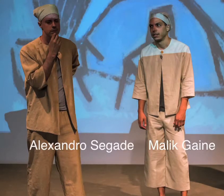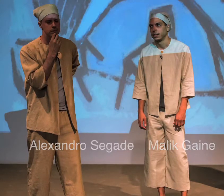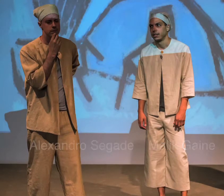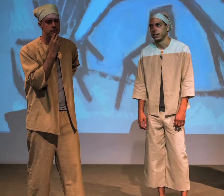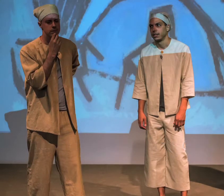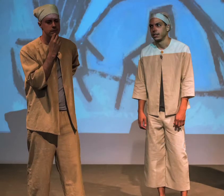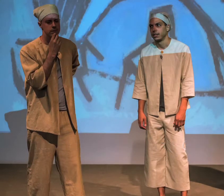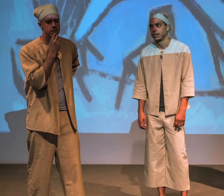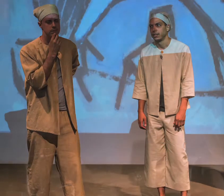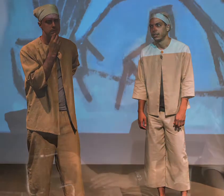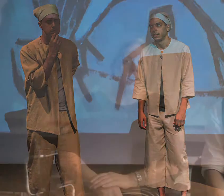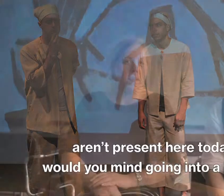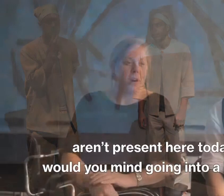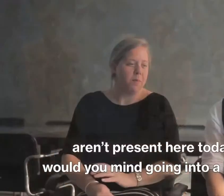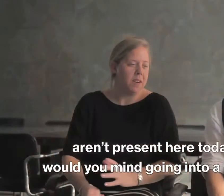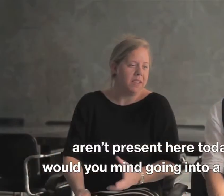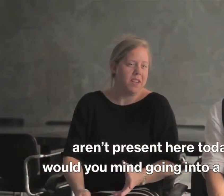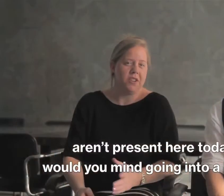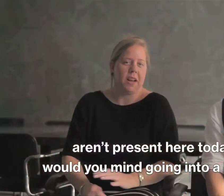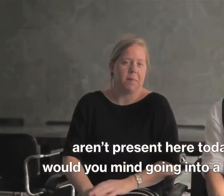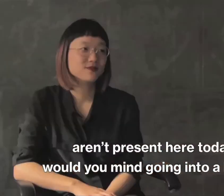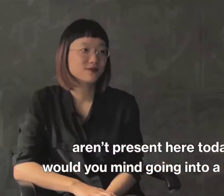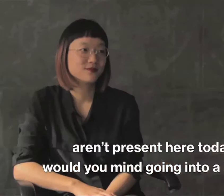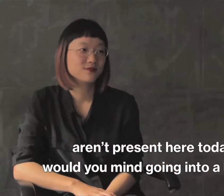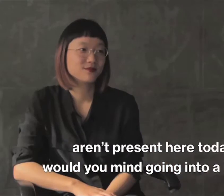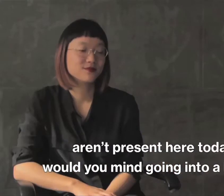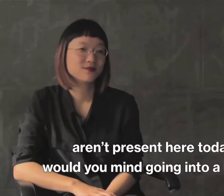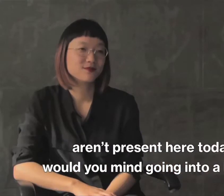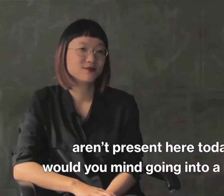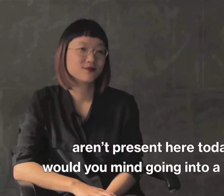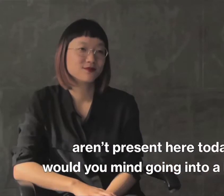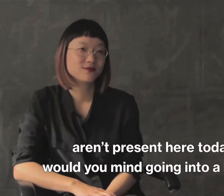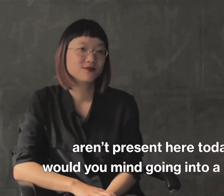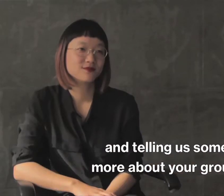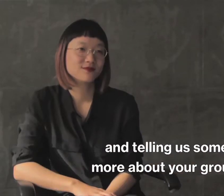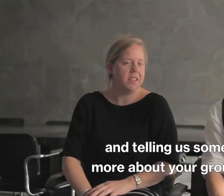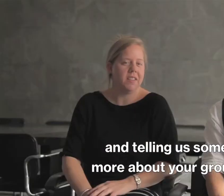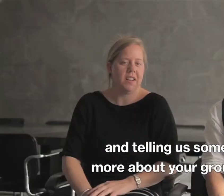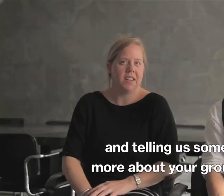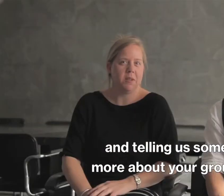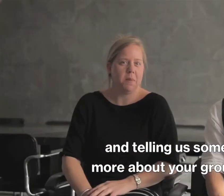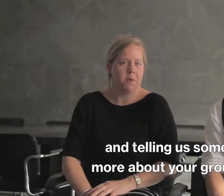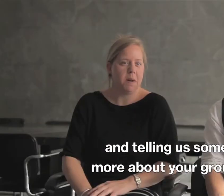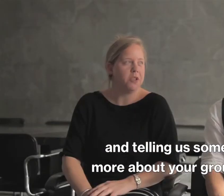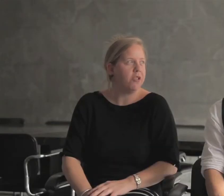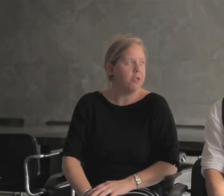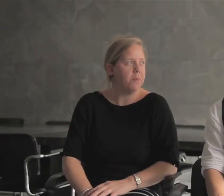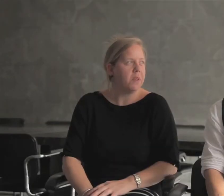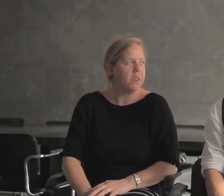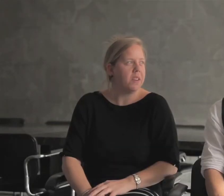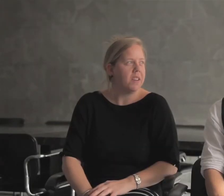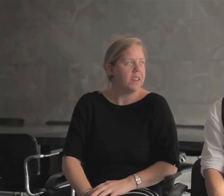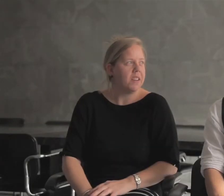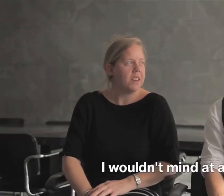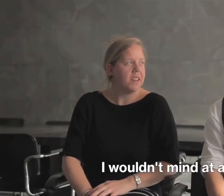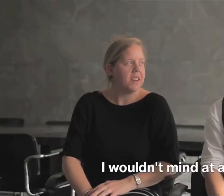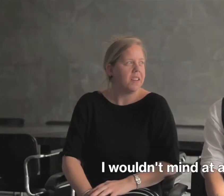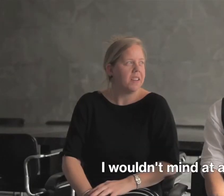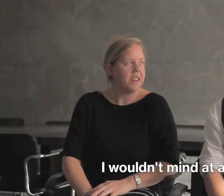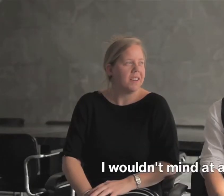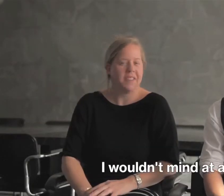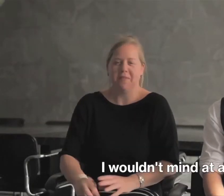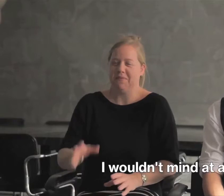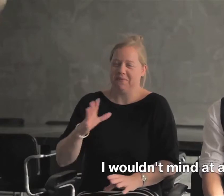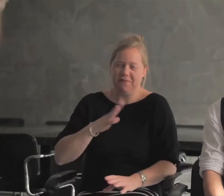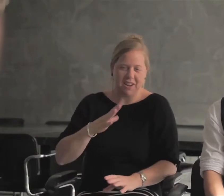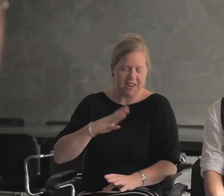and Jade Gordon, aren't present here today, but would you mind going into a little detail and telling us more about your group? I wouldn't